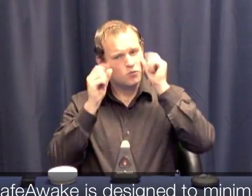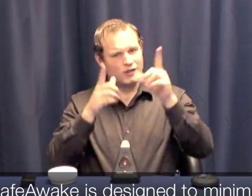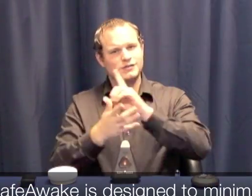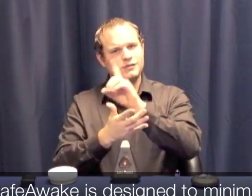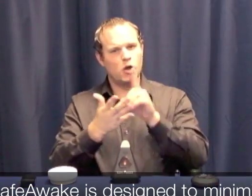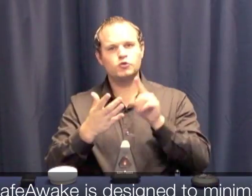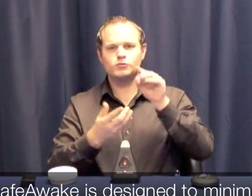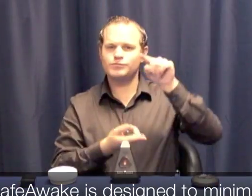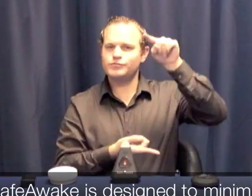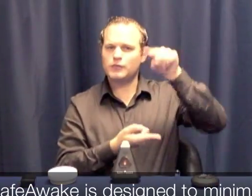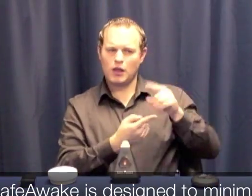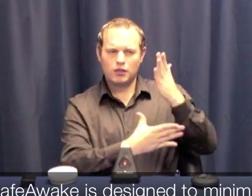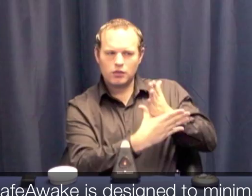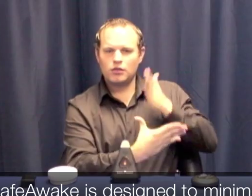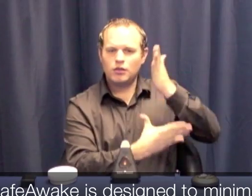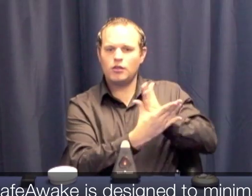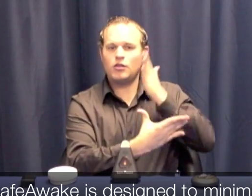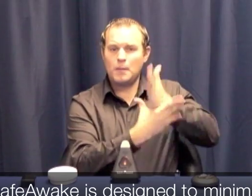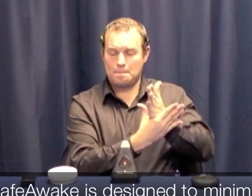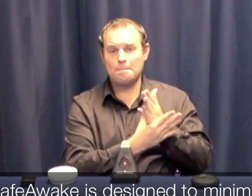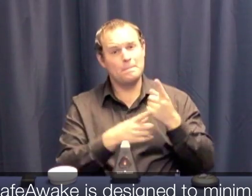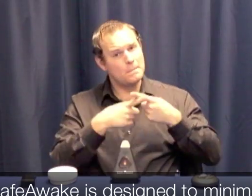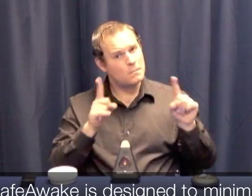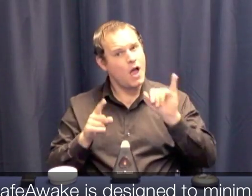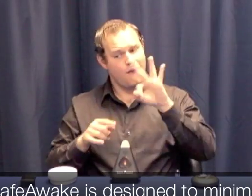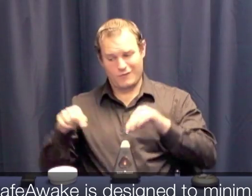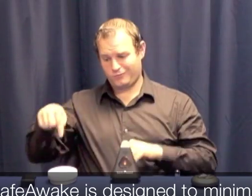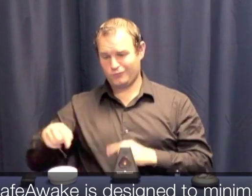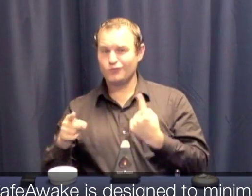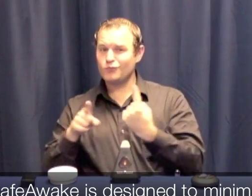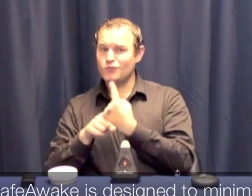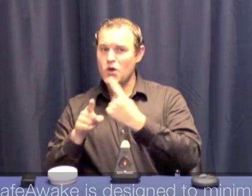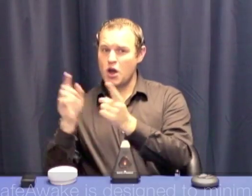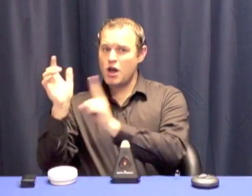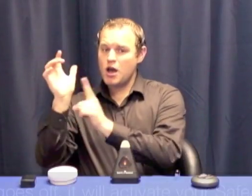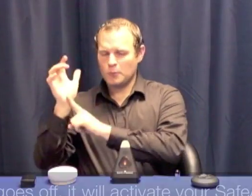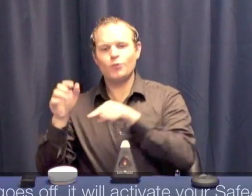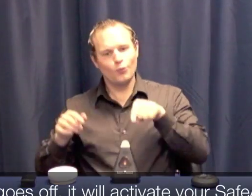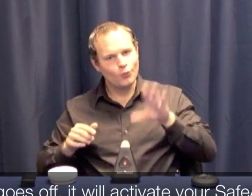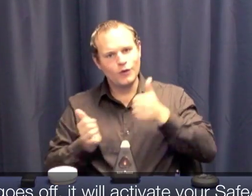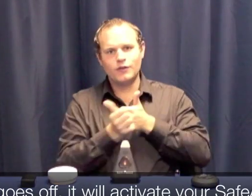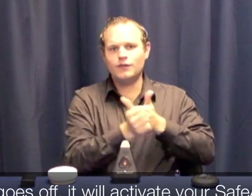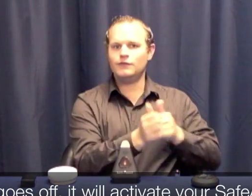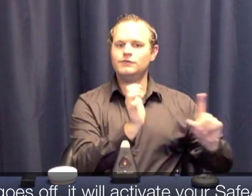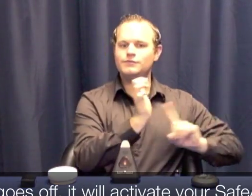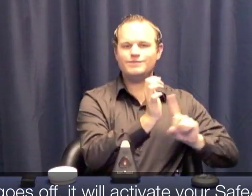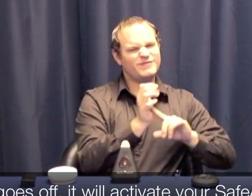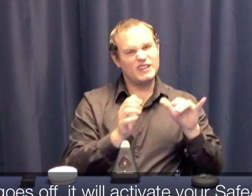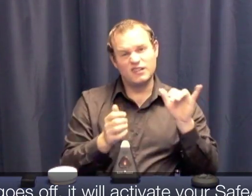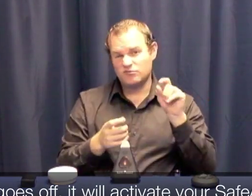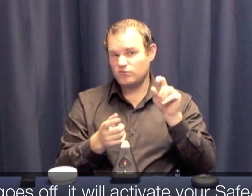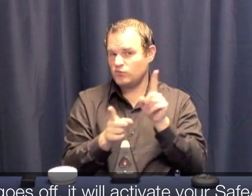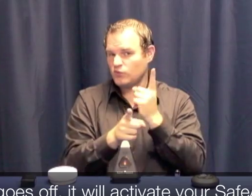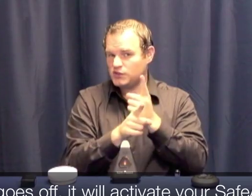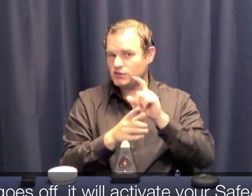Your SafeAwake is designed to minimize nuisance alarms. However, if your regular smoke alarm goes off, it will activate